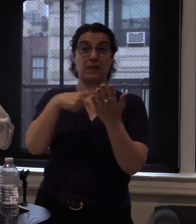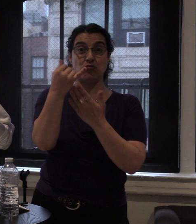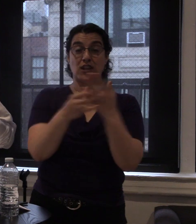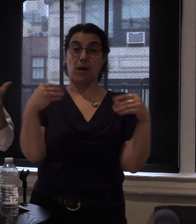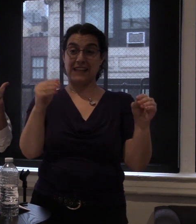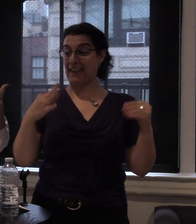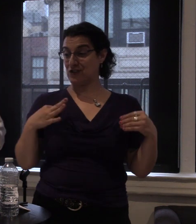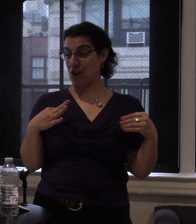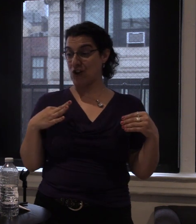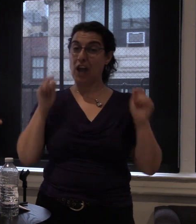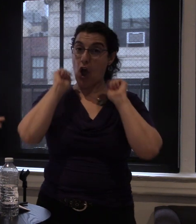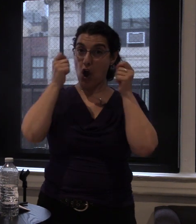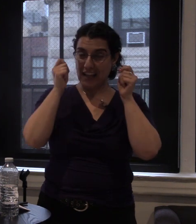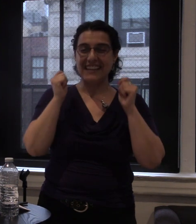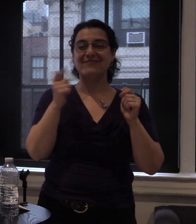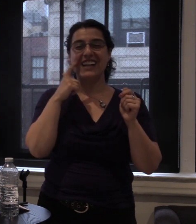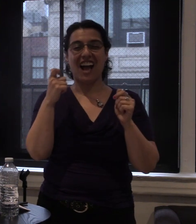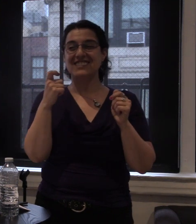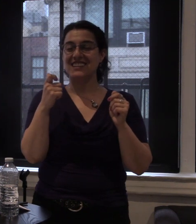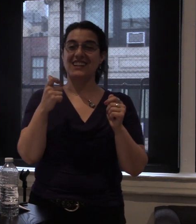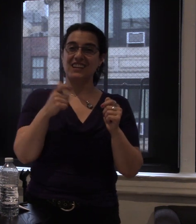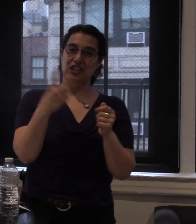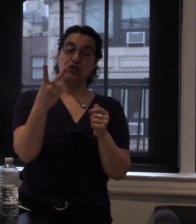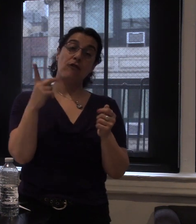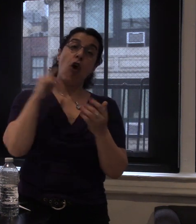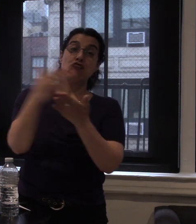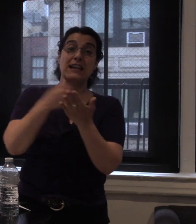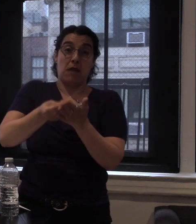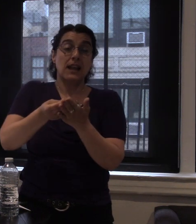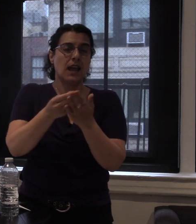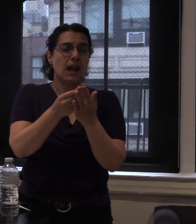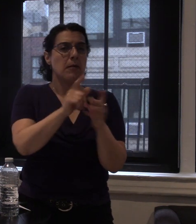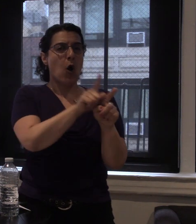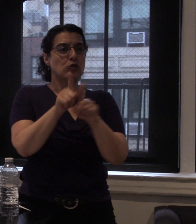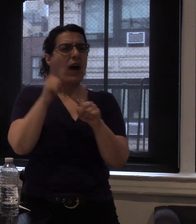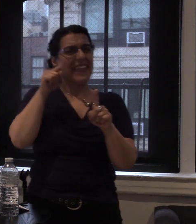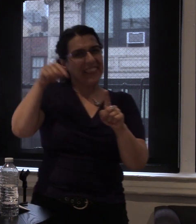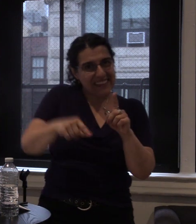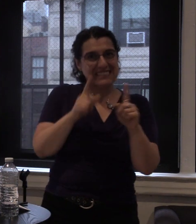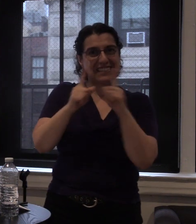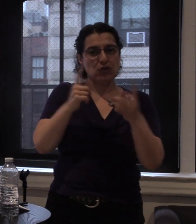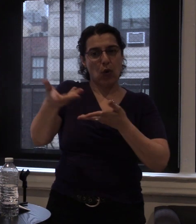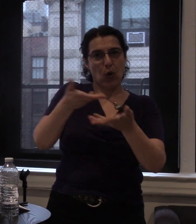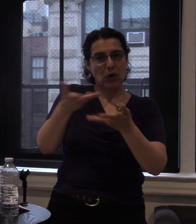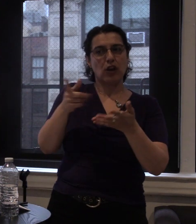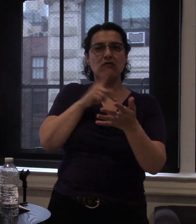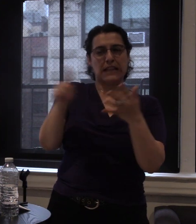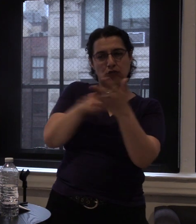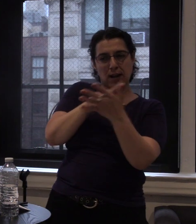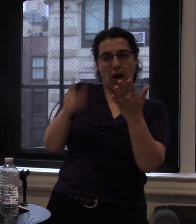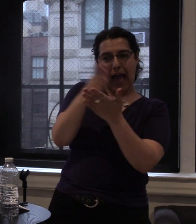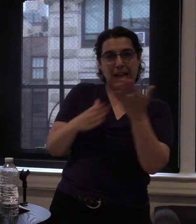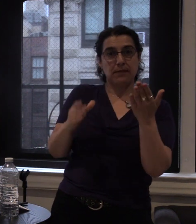selling shirts and hoodies, because for one, to raise money, but more importantly, I think this discourse, the critical aspect to tech,